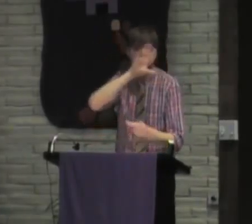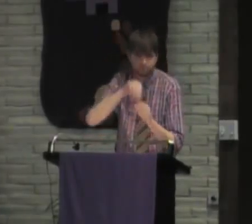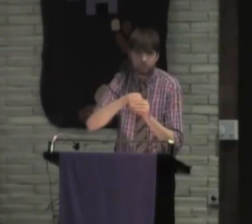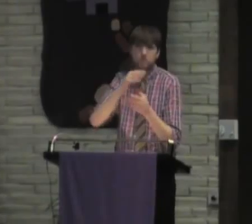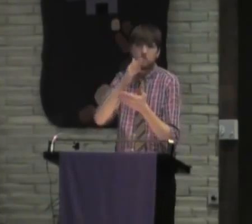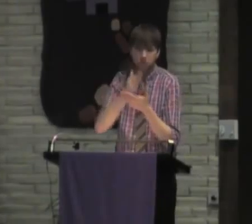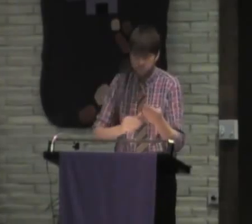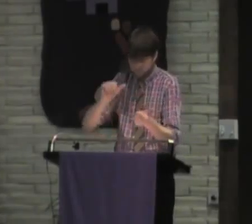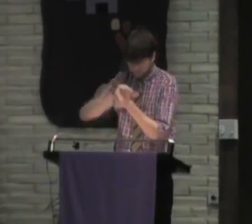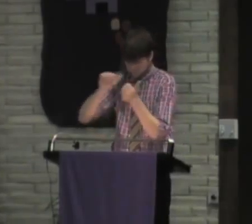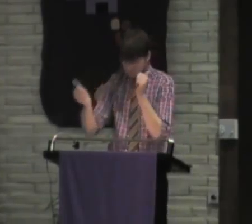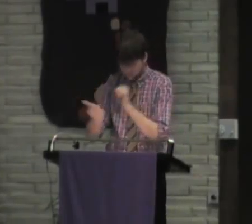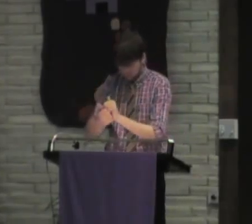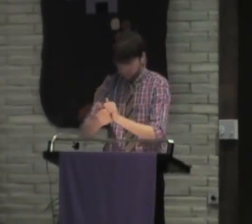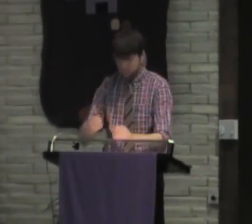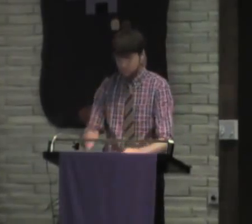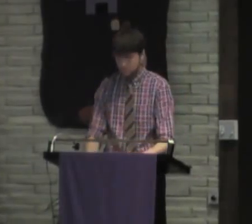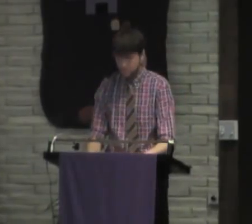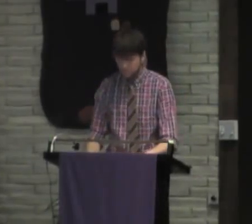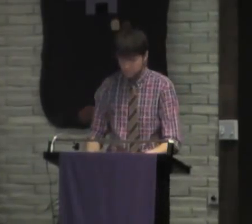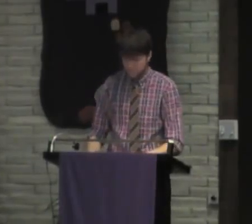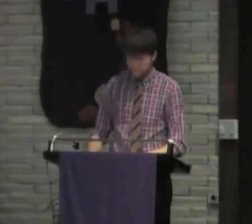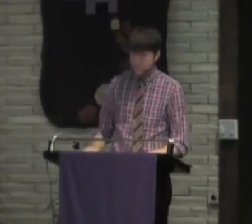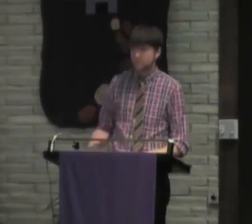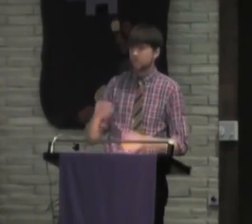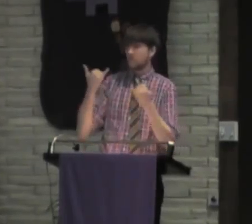to say, I have something I need to be a part of.